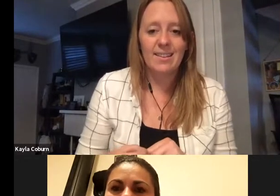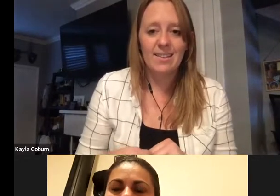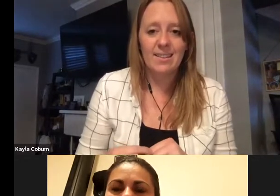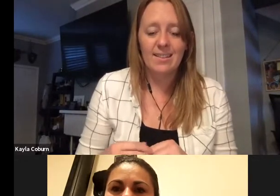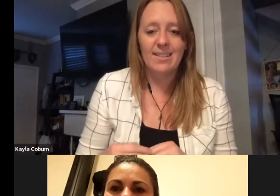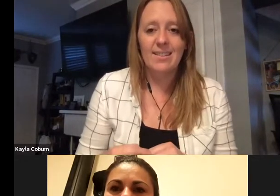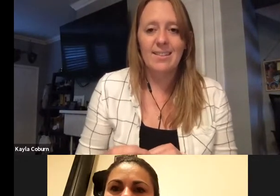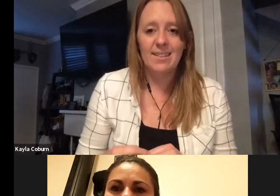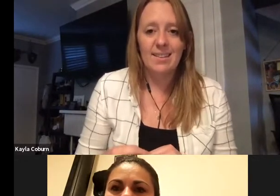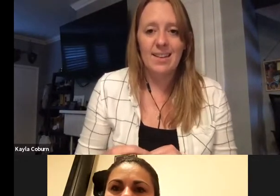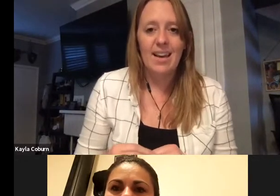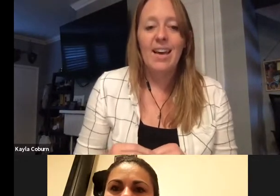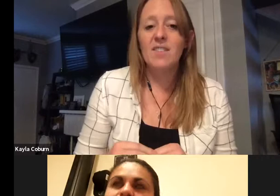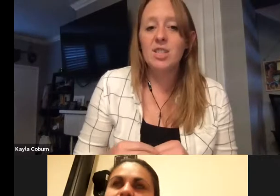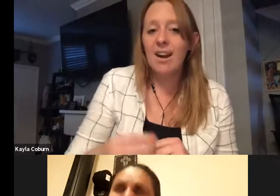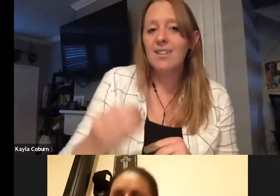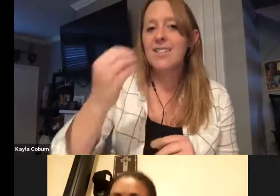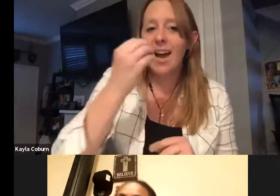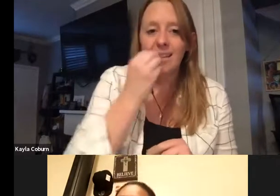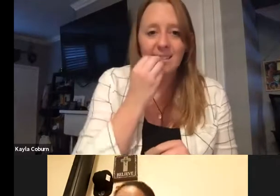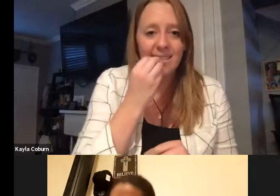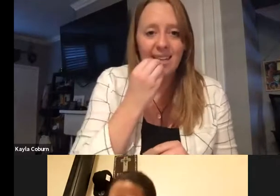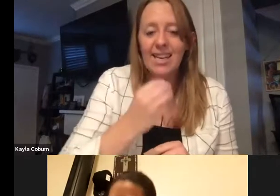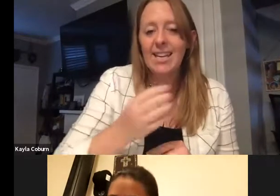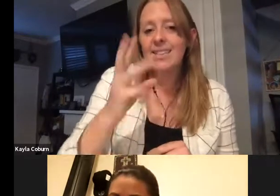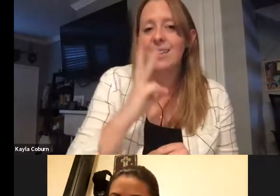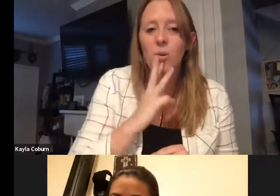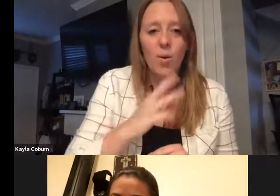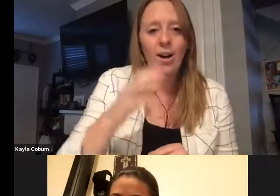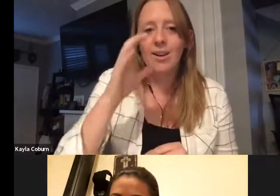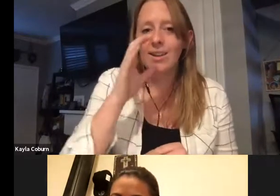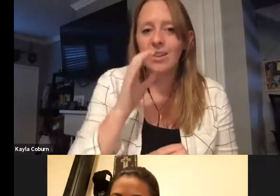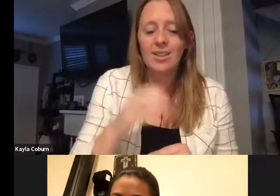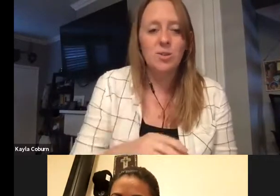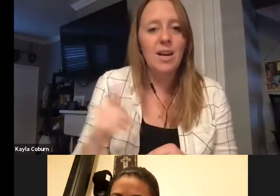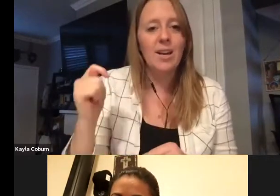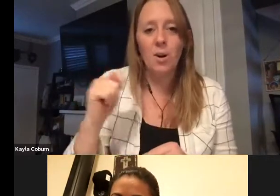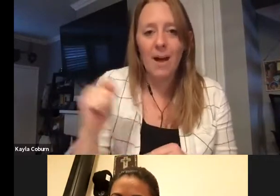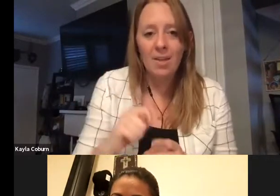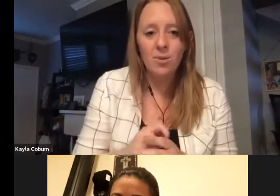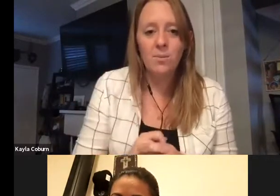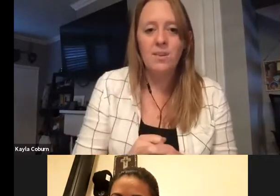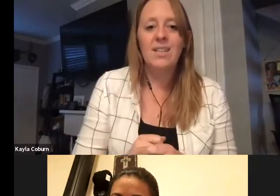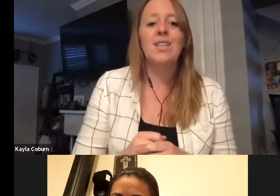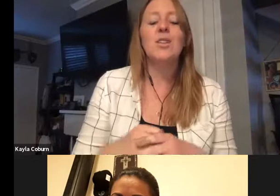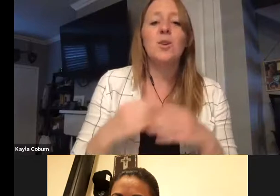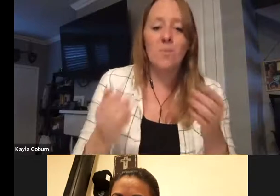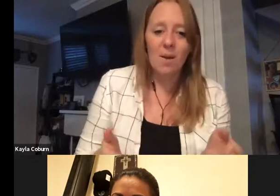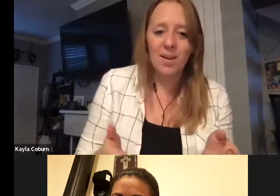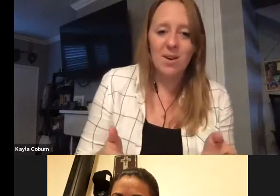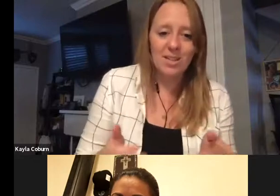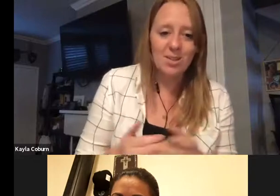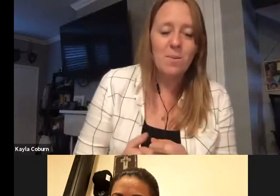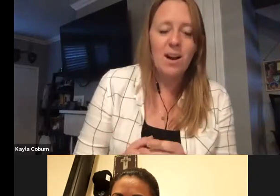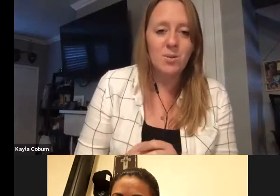tener respuesta inmediata. If a child signs eat, water, drink, or bathroom, you're